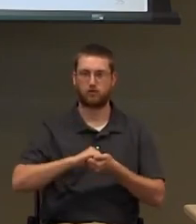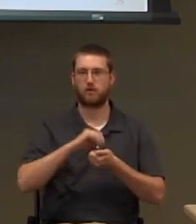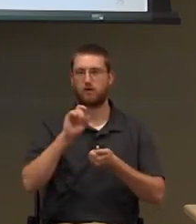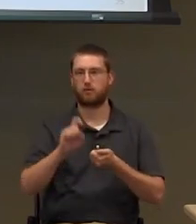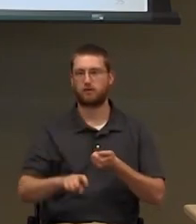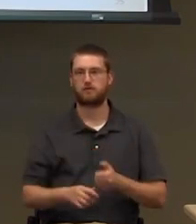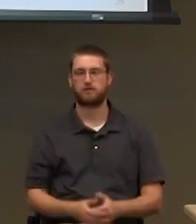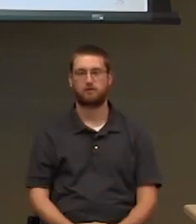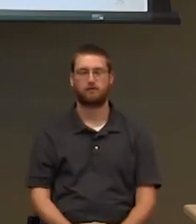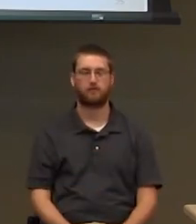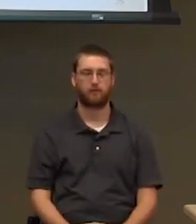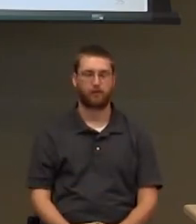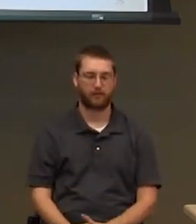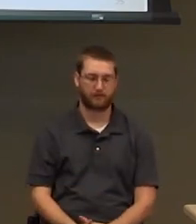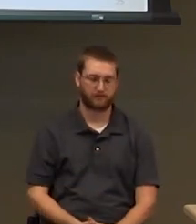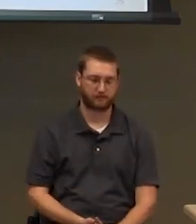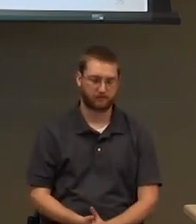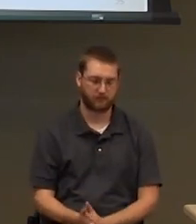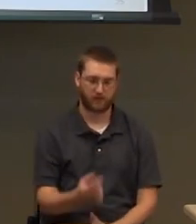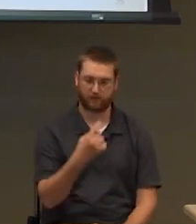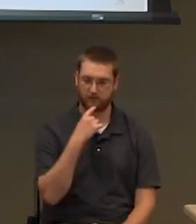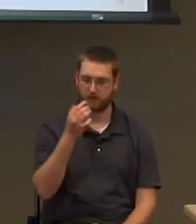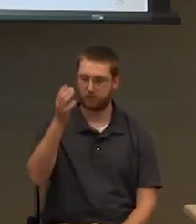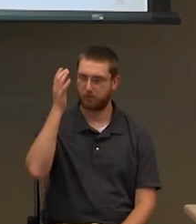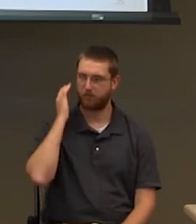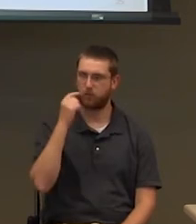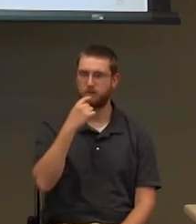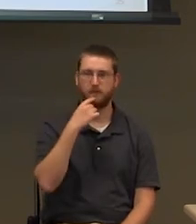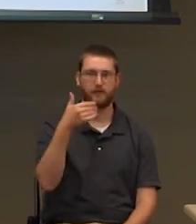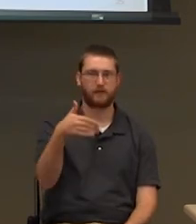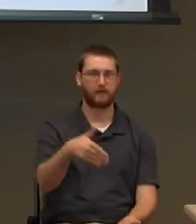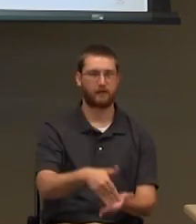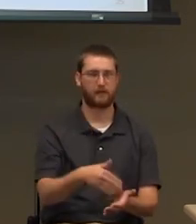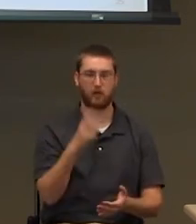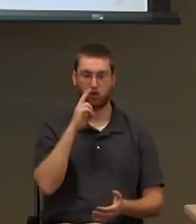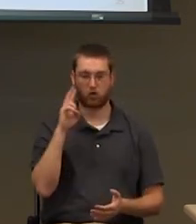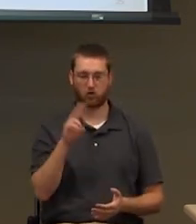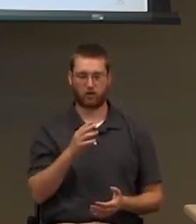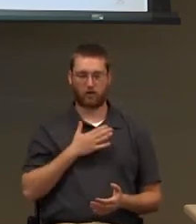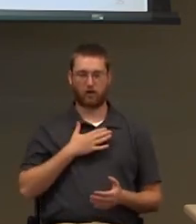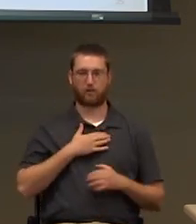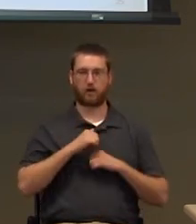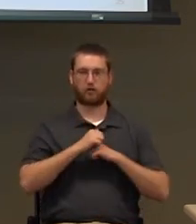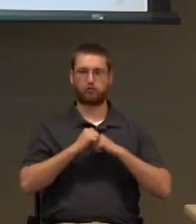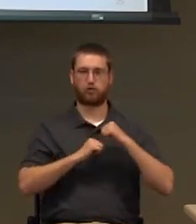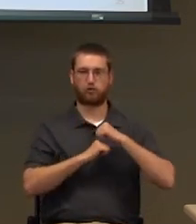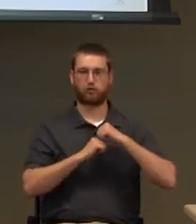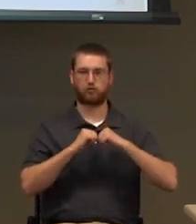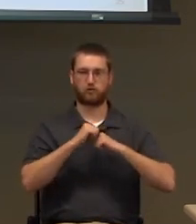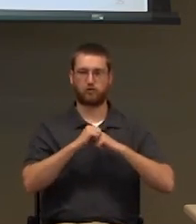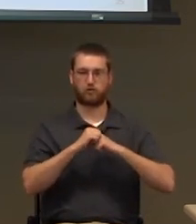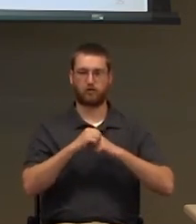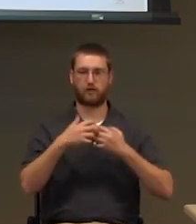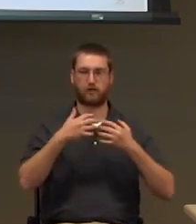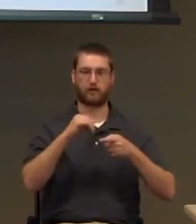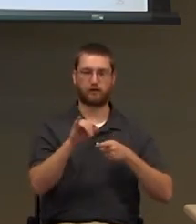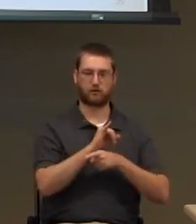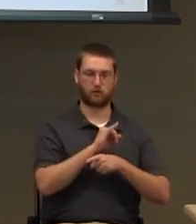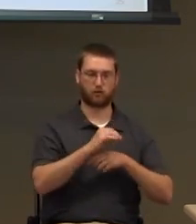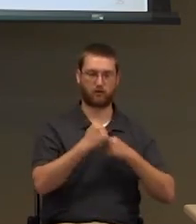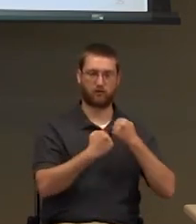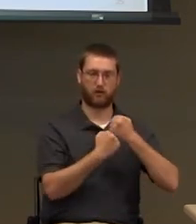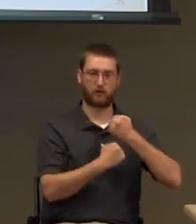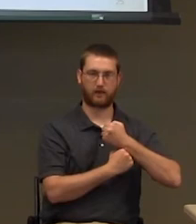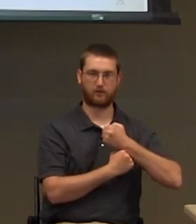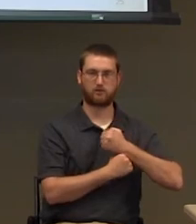effort. I've said this before and I'll say it again. If you look at my structure, the Industrial Foundation by far has taken the